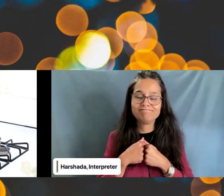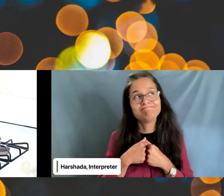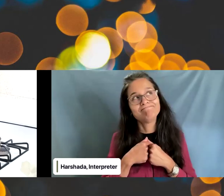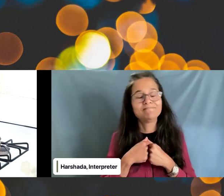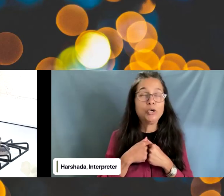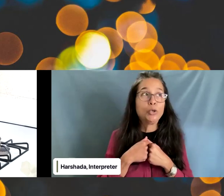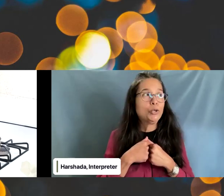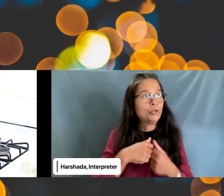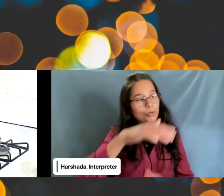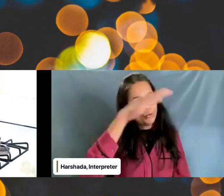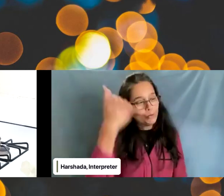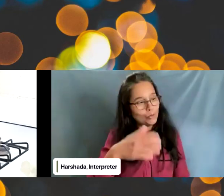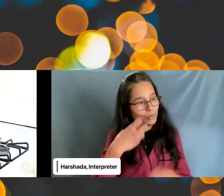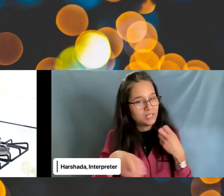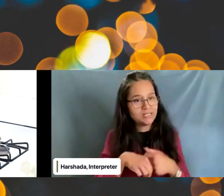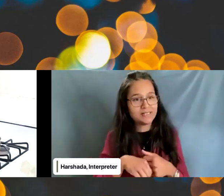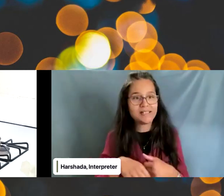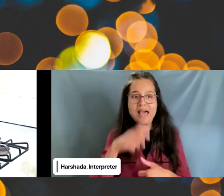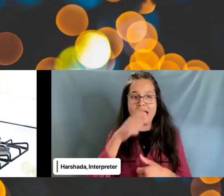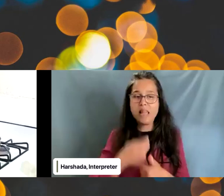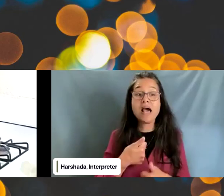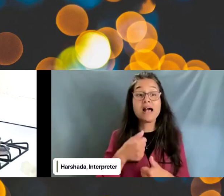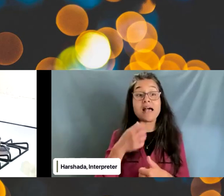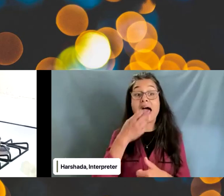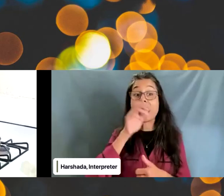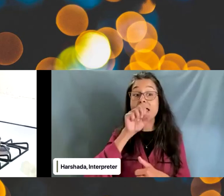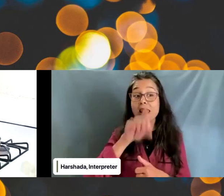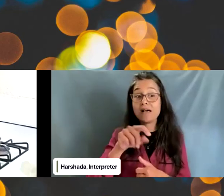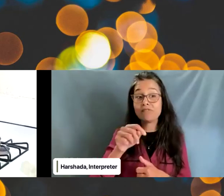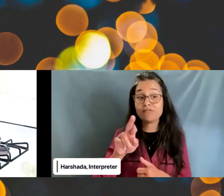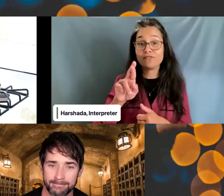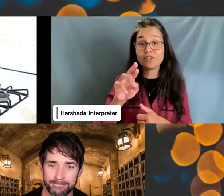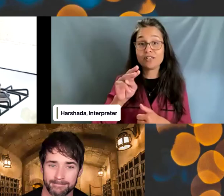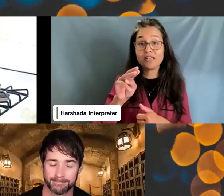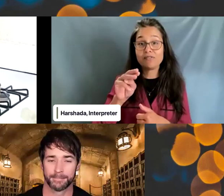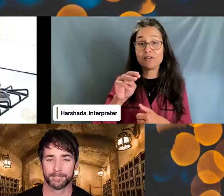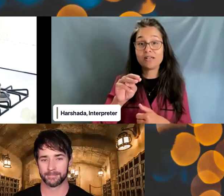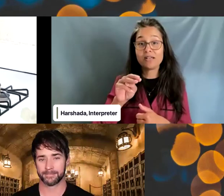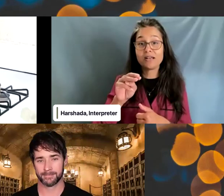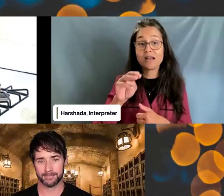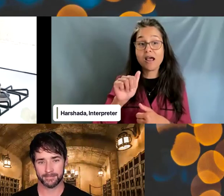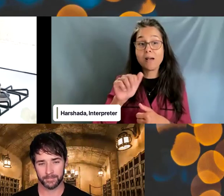Oof. I love tiramisu. I love chocolate mousse.